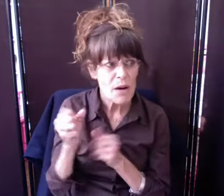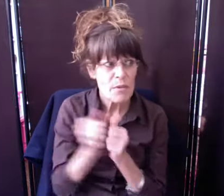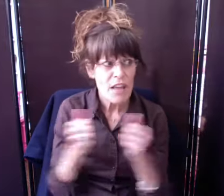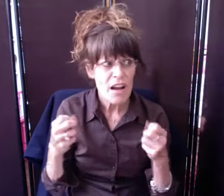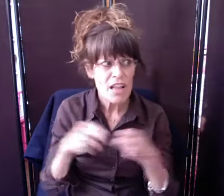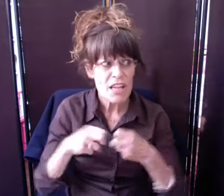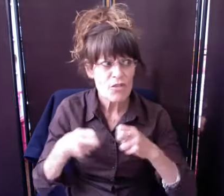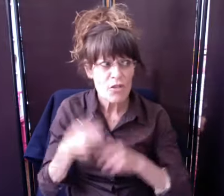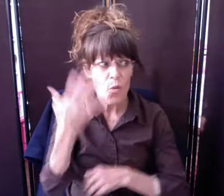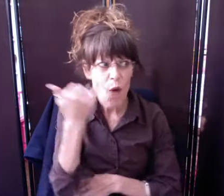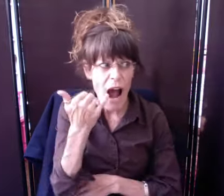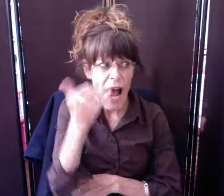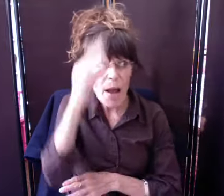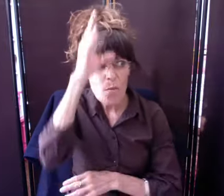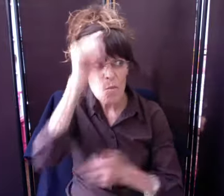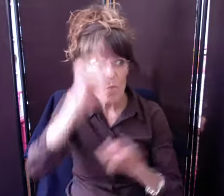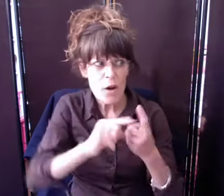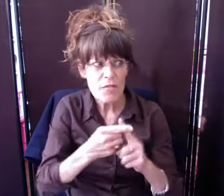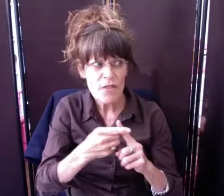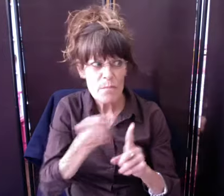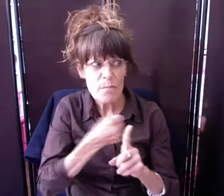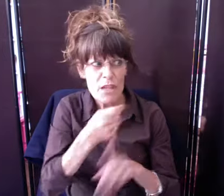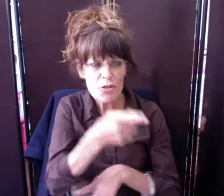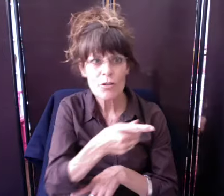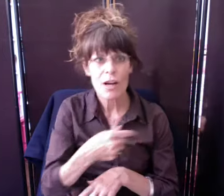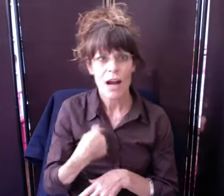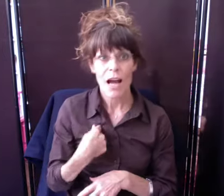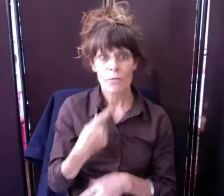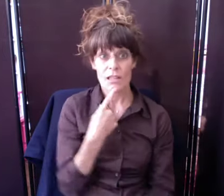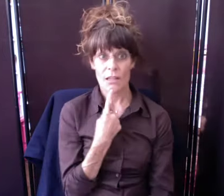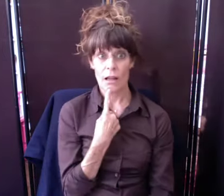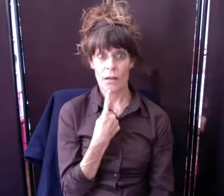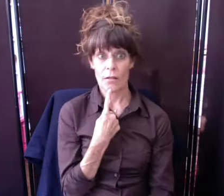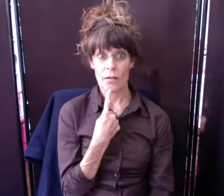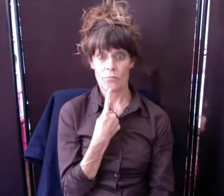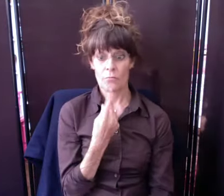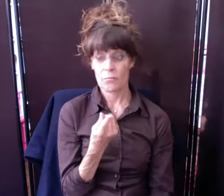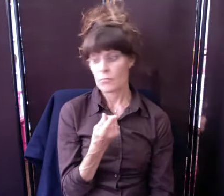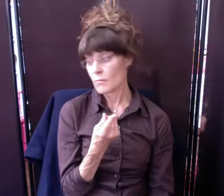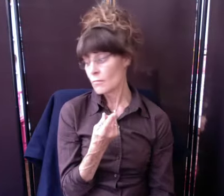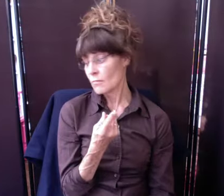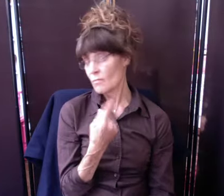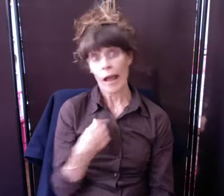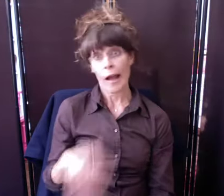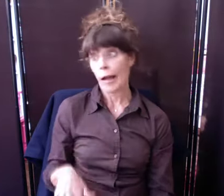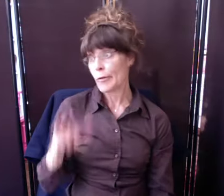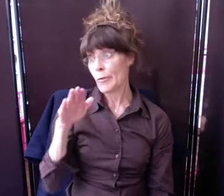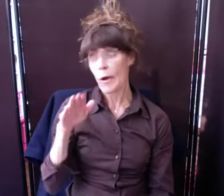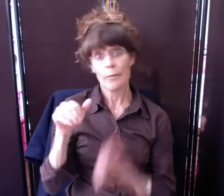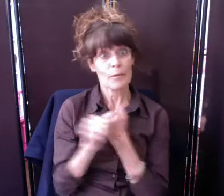If you'd asked me any of those whys, I would have brought it back to, I grew up in violence. My mom's